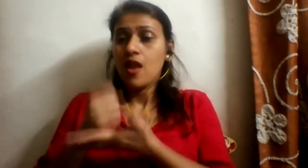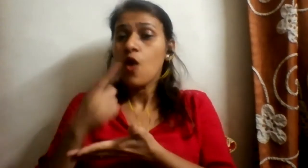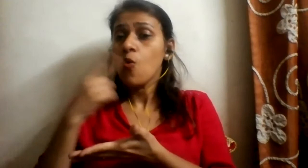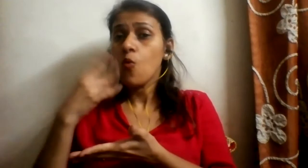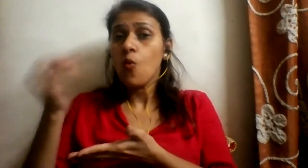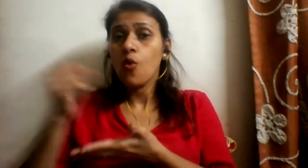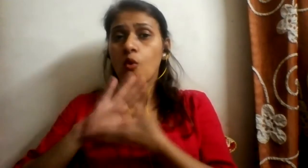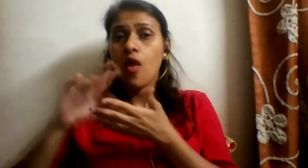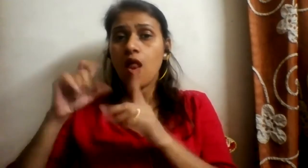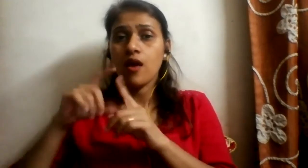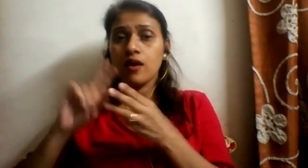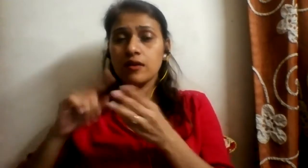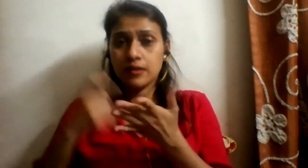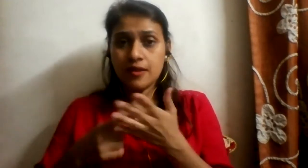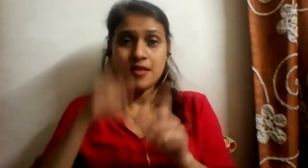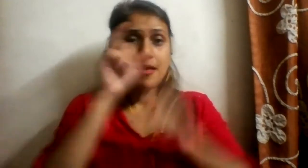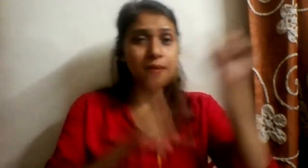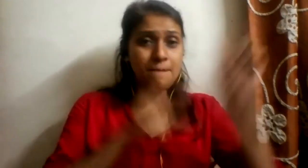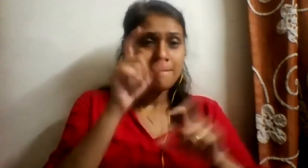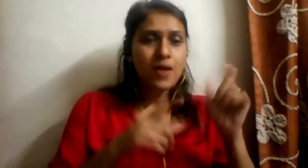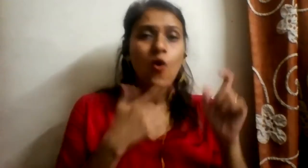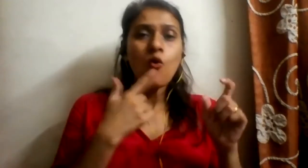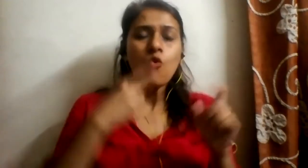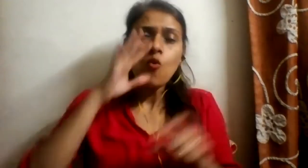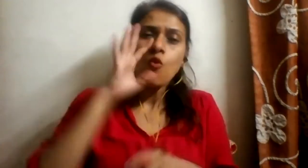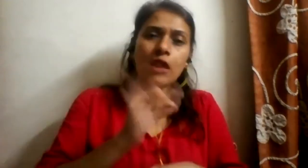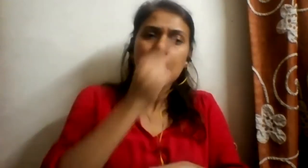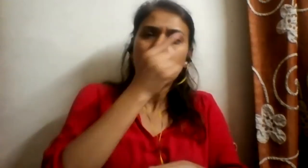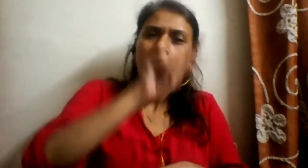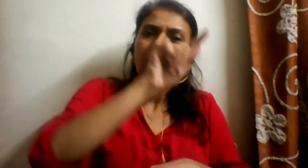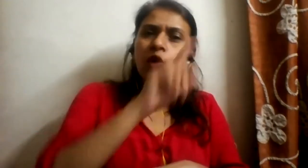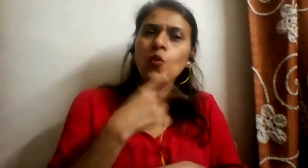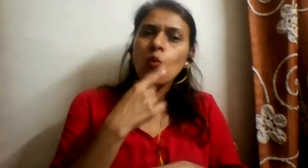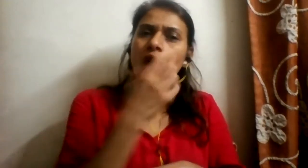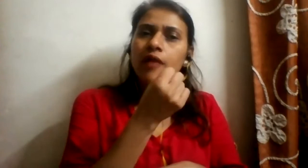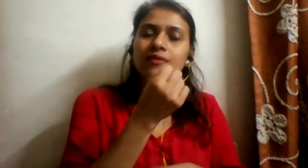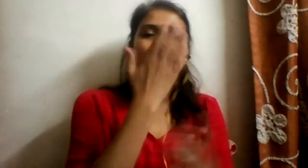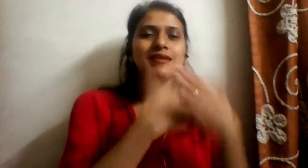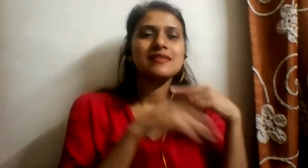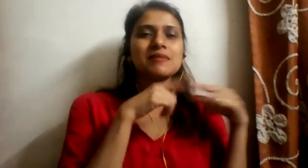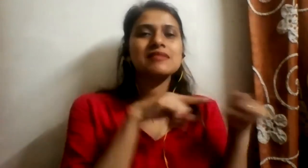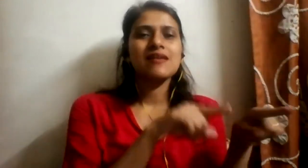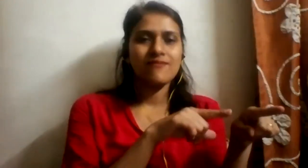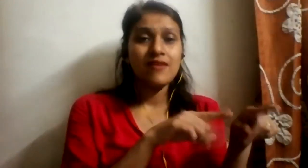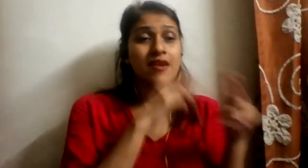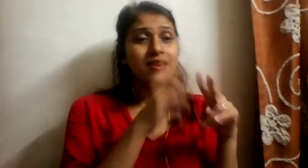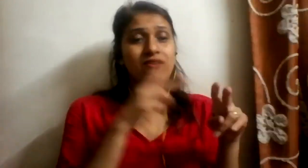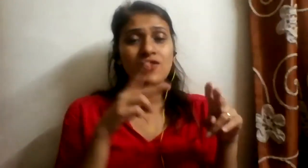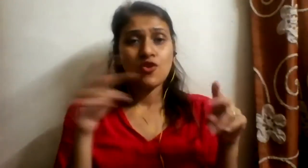with disabilities are right holders for the first time. And Government of India and various governments are duty bearers.